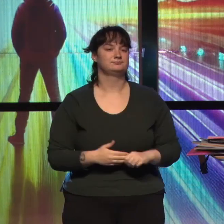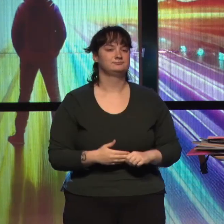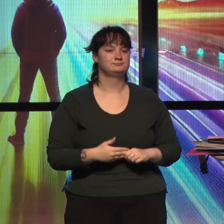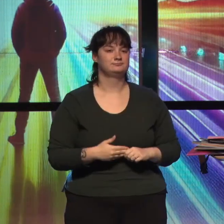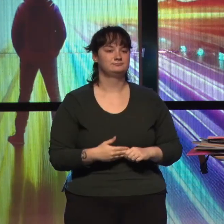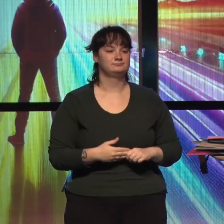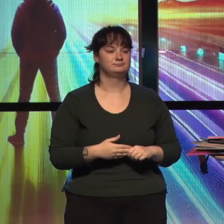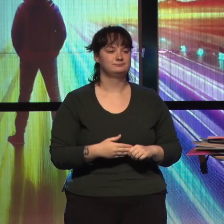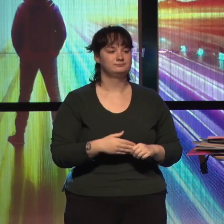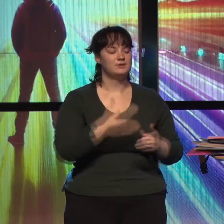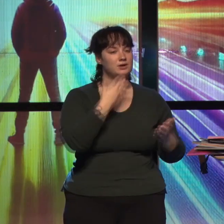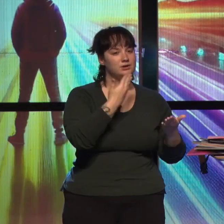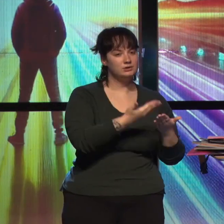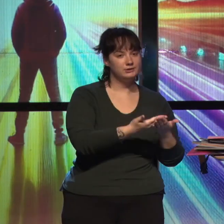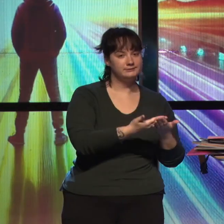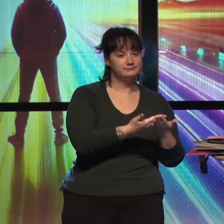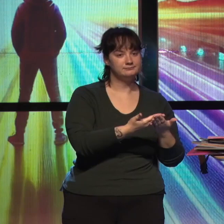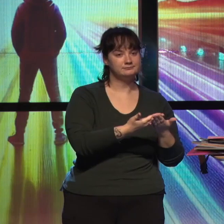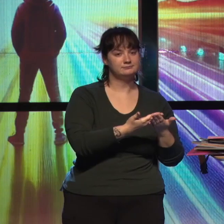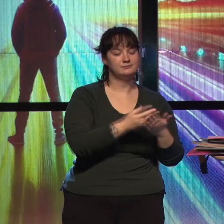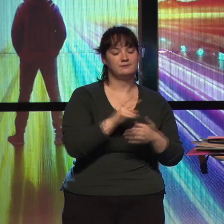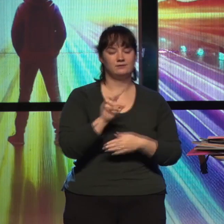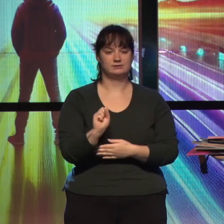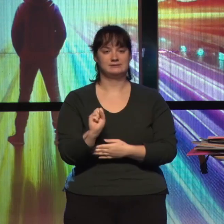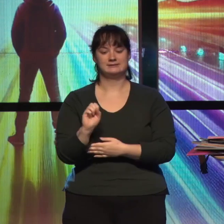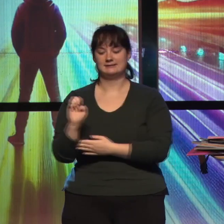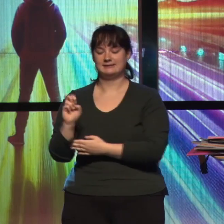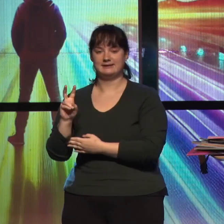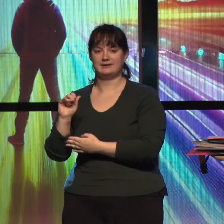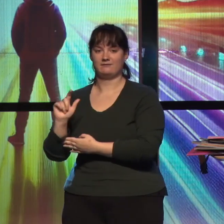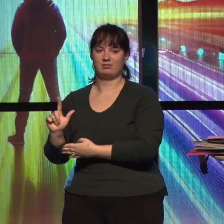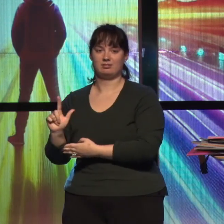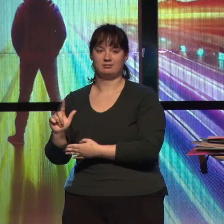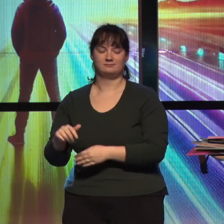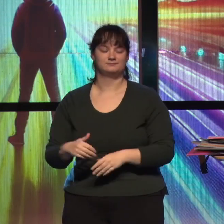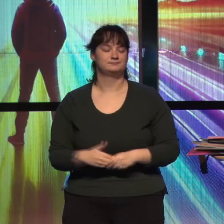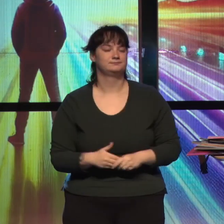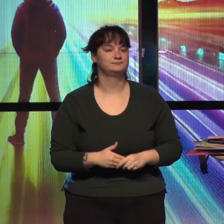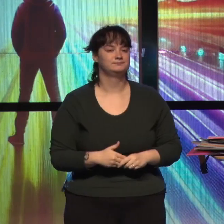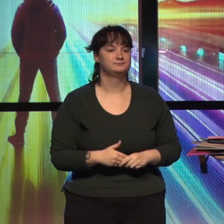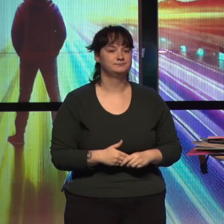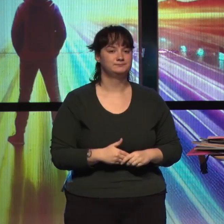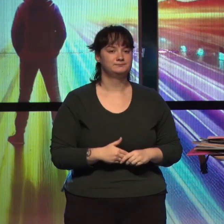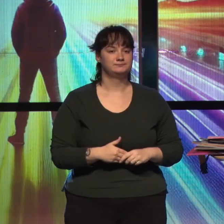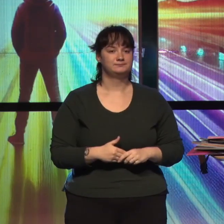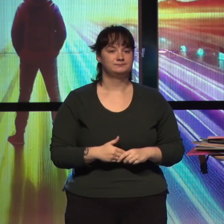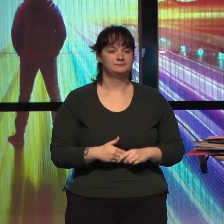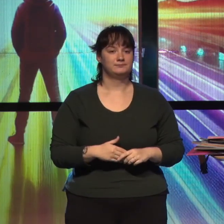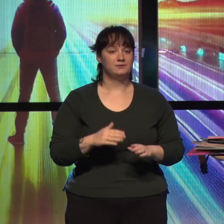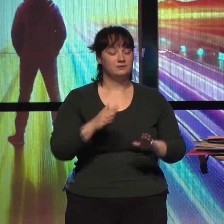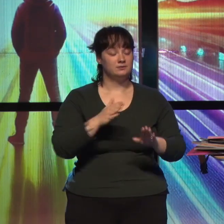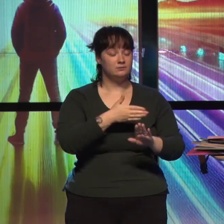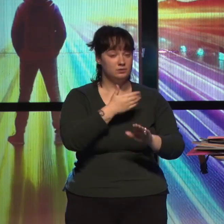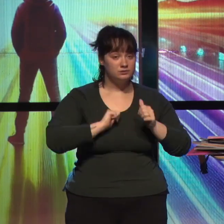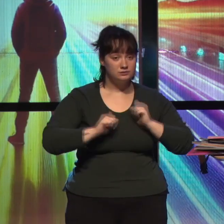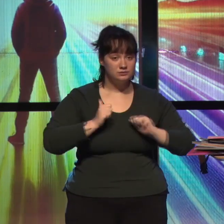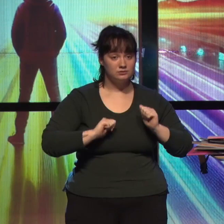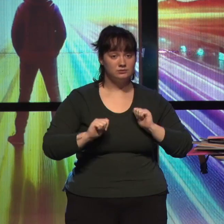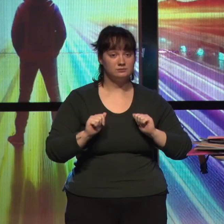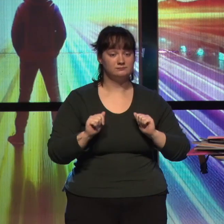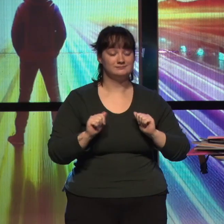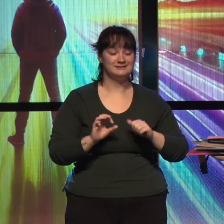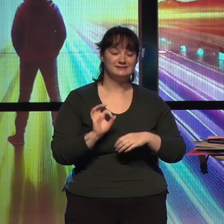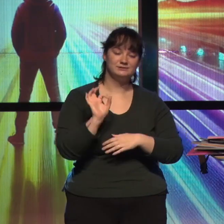good versus evil, like the black and white way in which many of us are raised to think about it, right? And the whole musical suggests that we are far